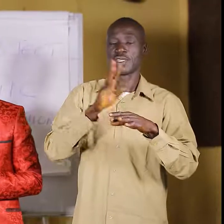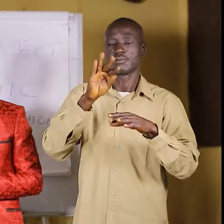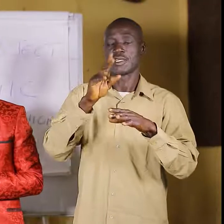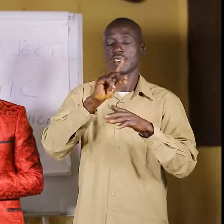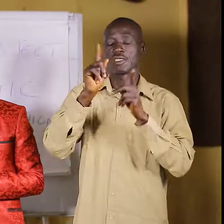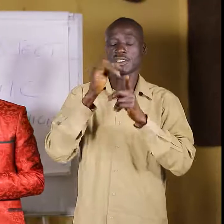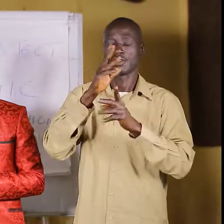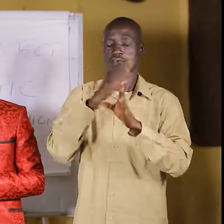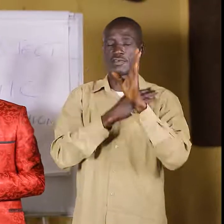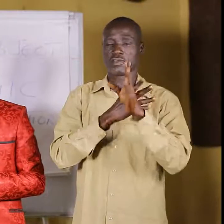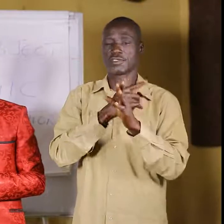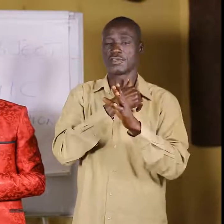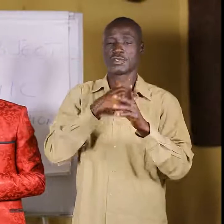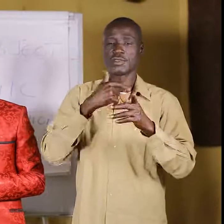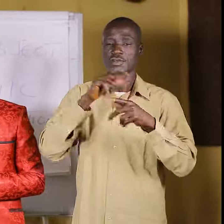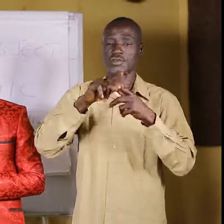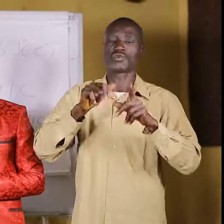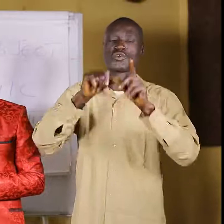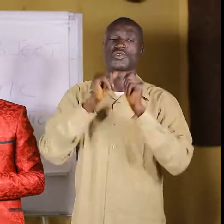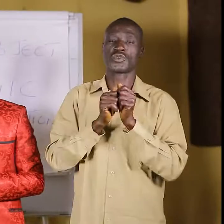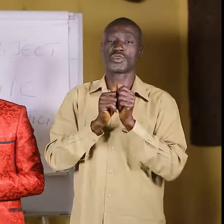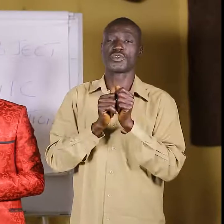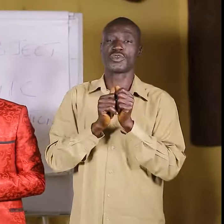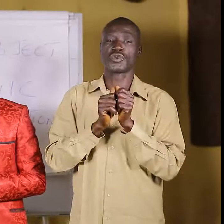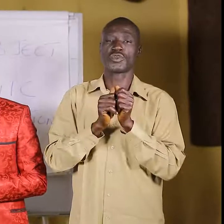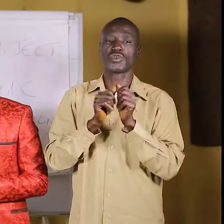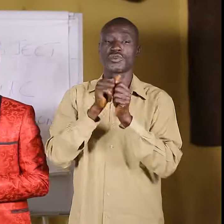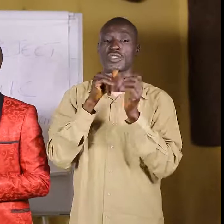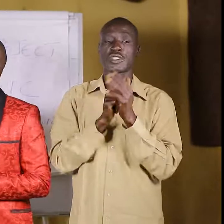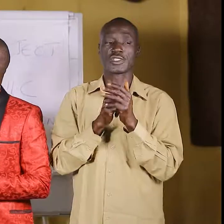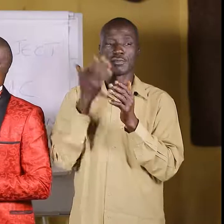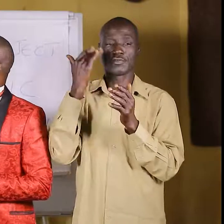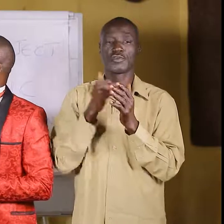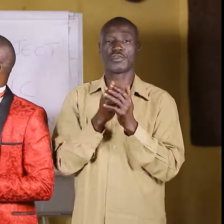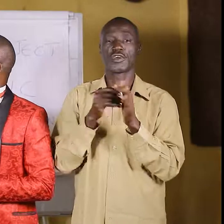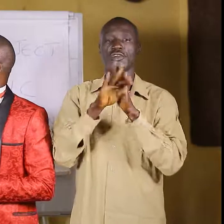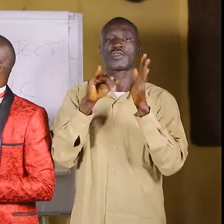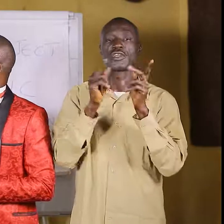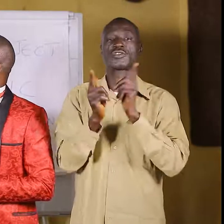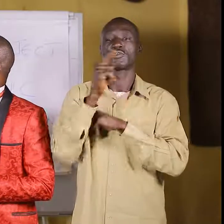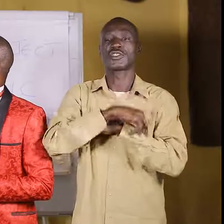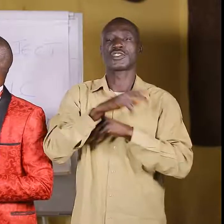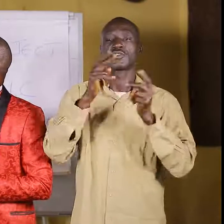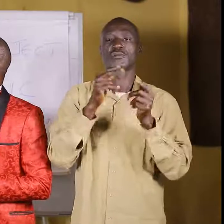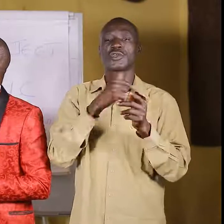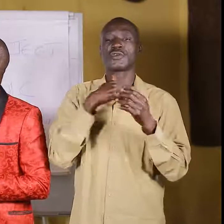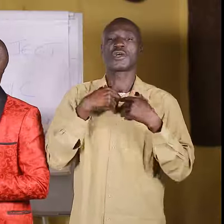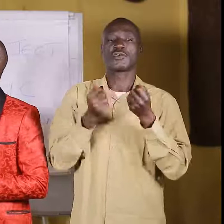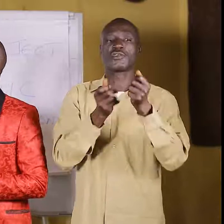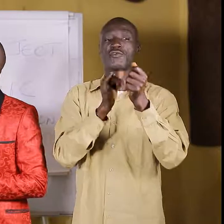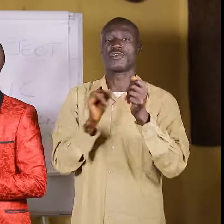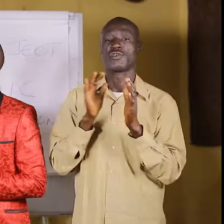of God, we'll be doing a continuation of this topic. And under today's topic, we have the